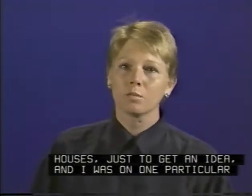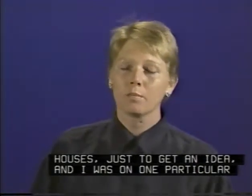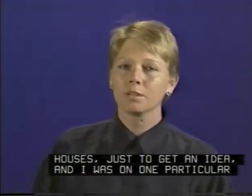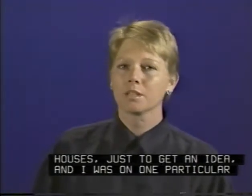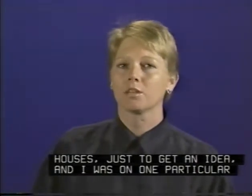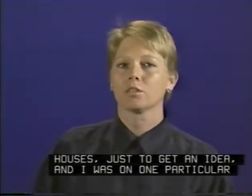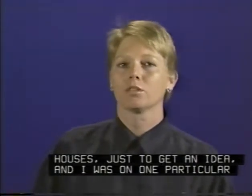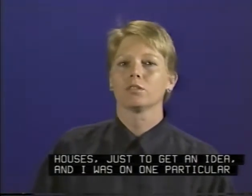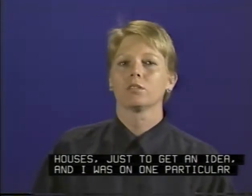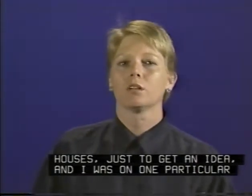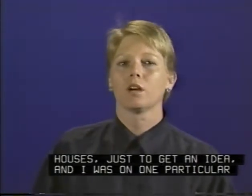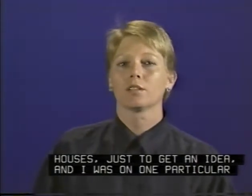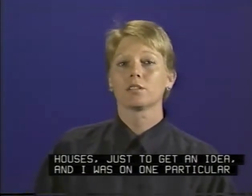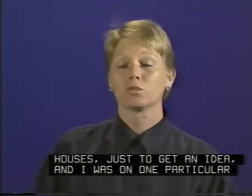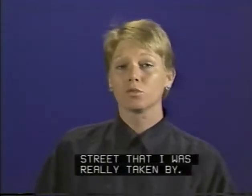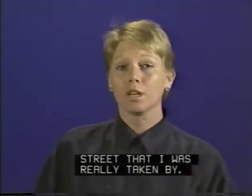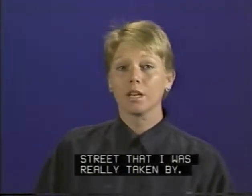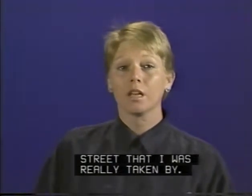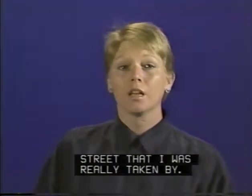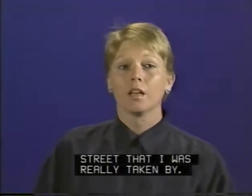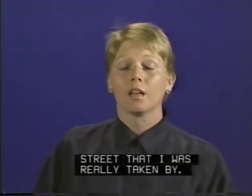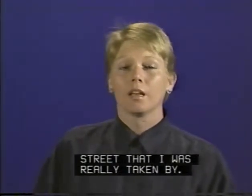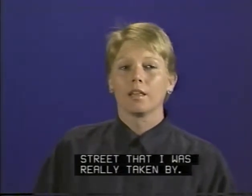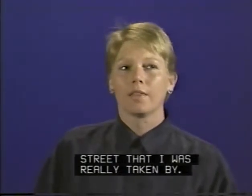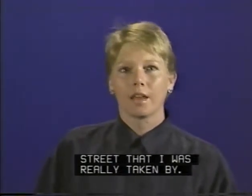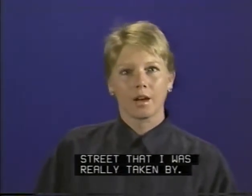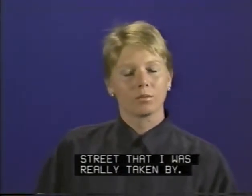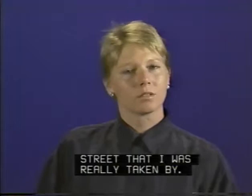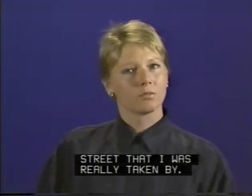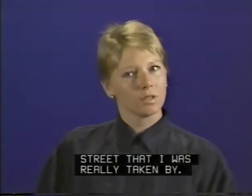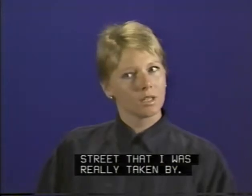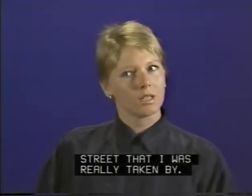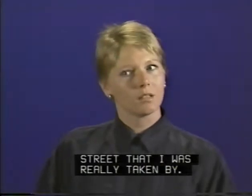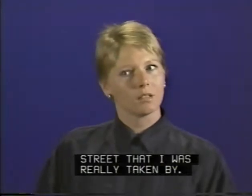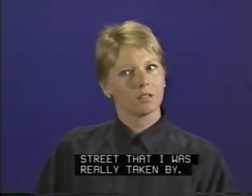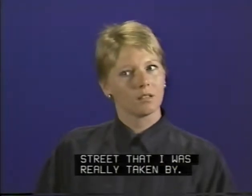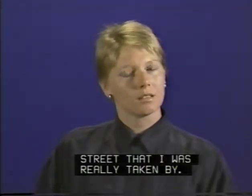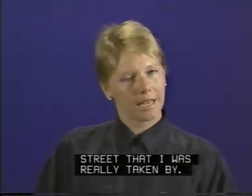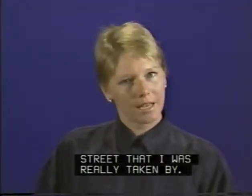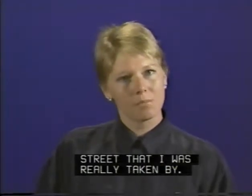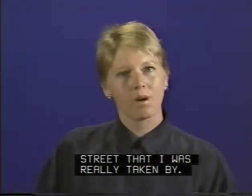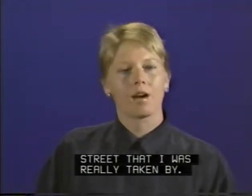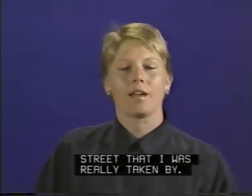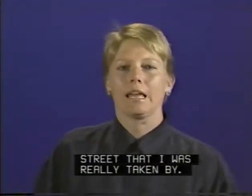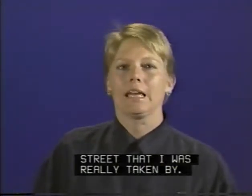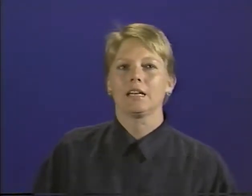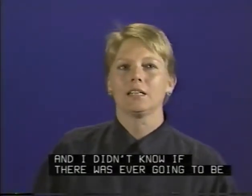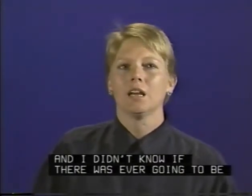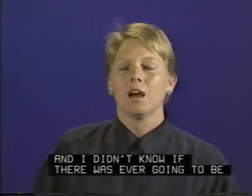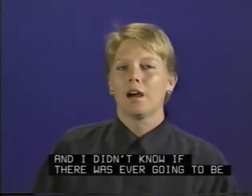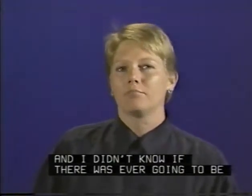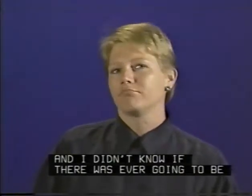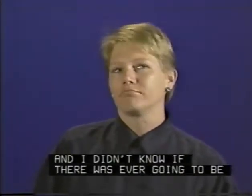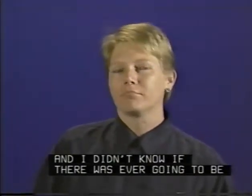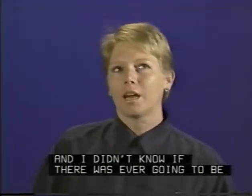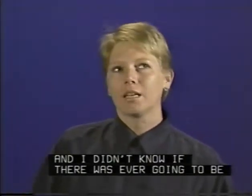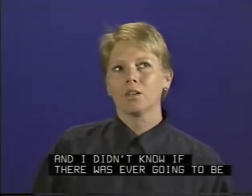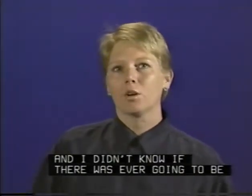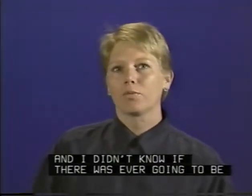one particular street that I was really taken by. And I didn't know if there